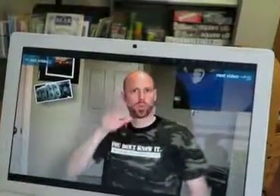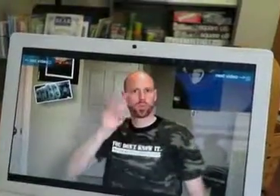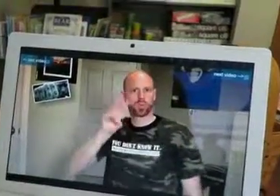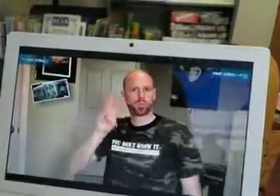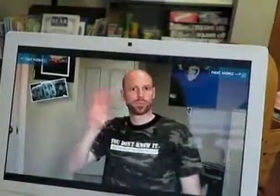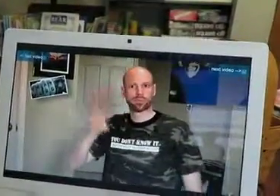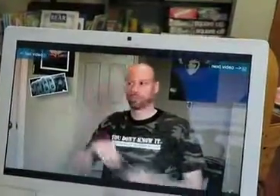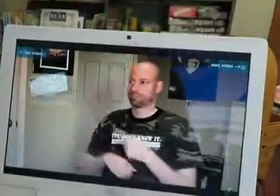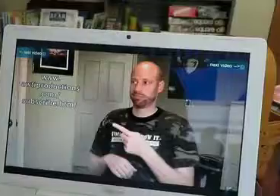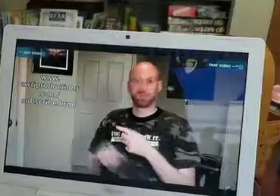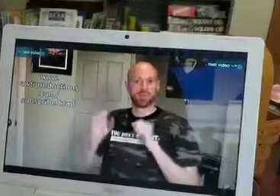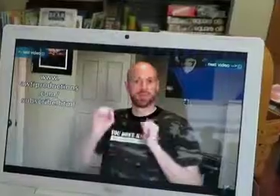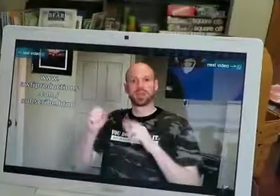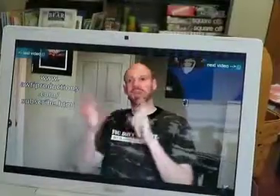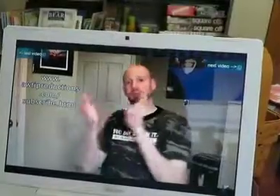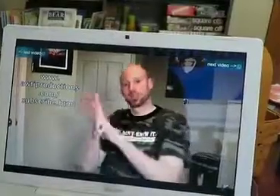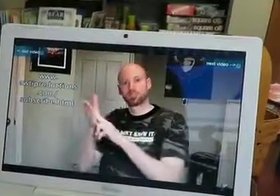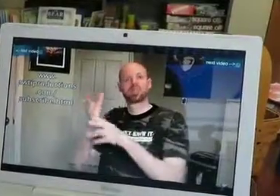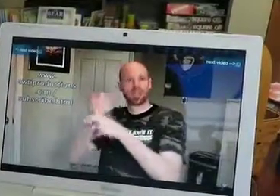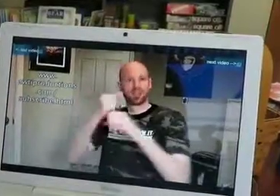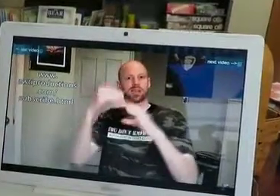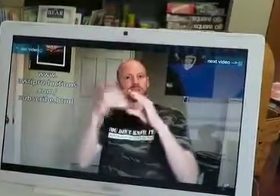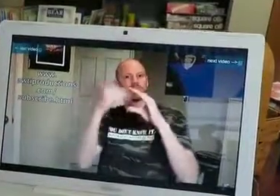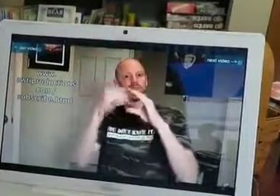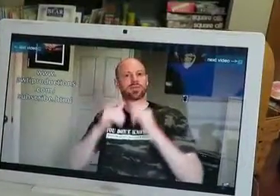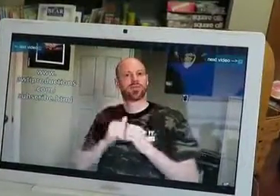know about different things. So it's www.